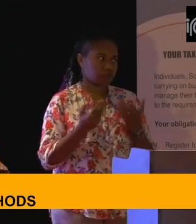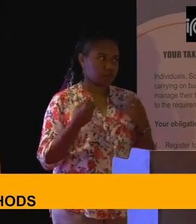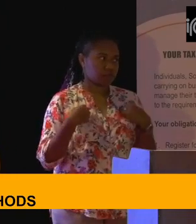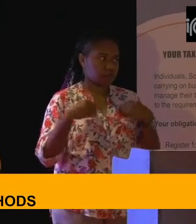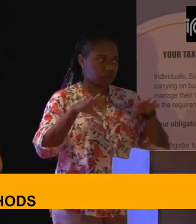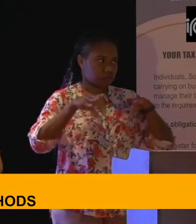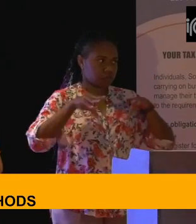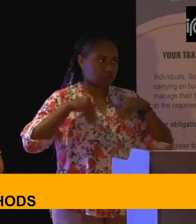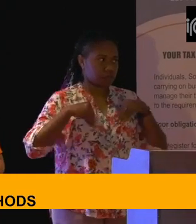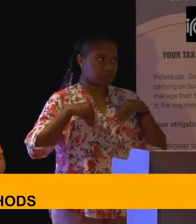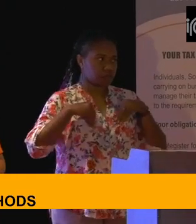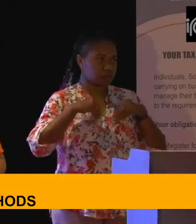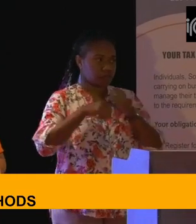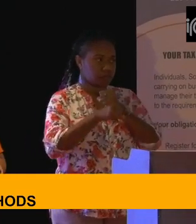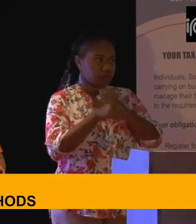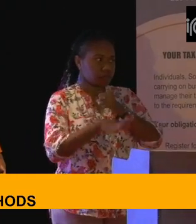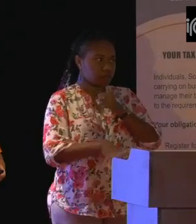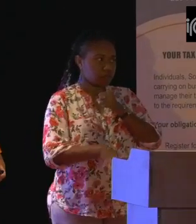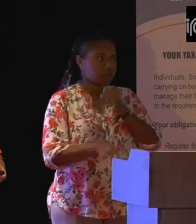checks.